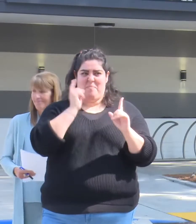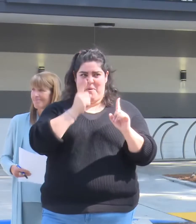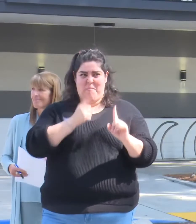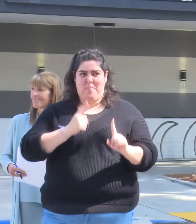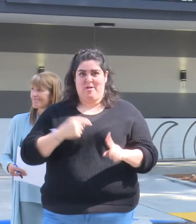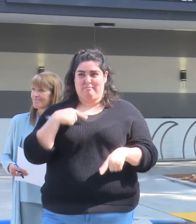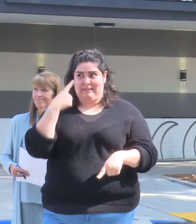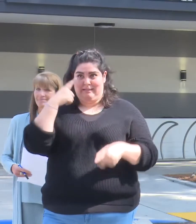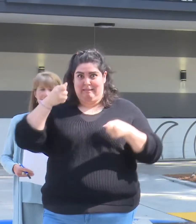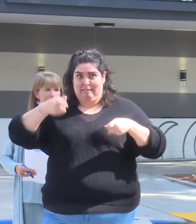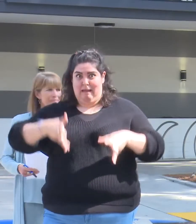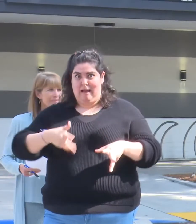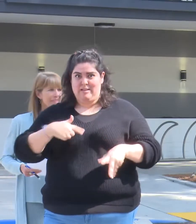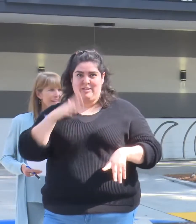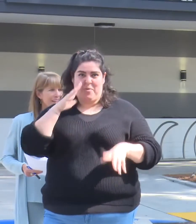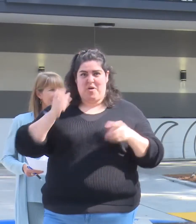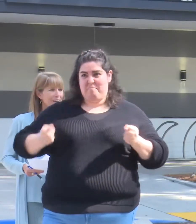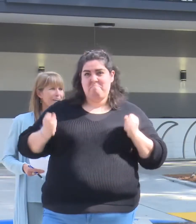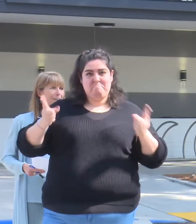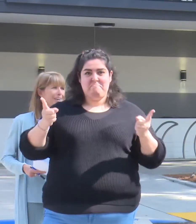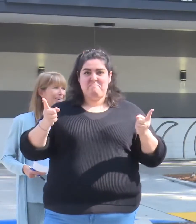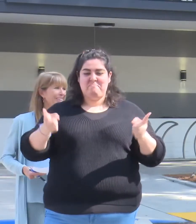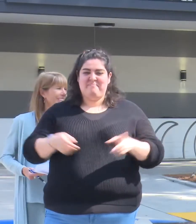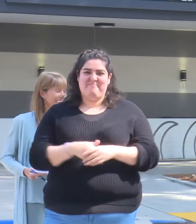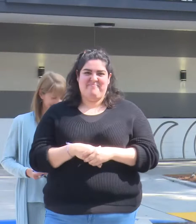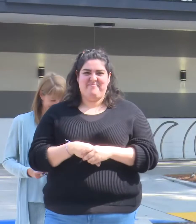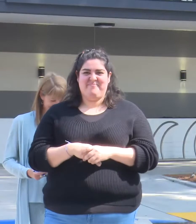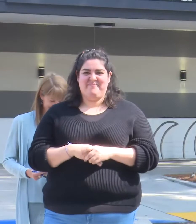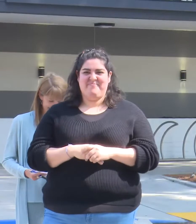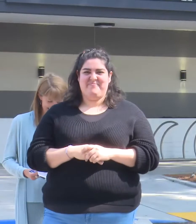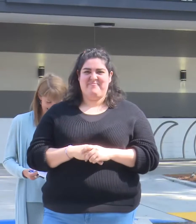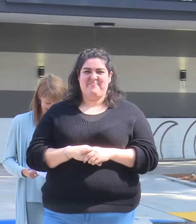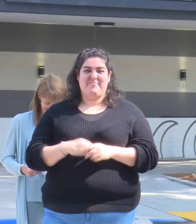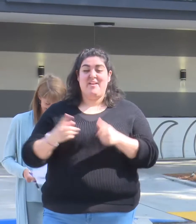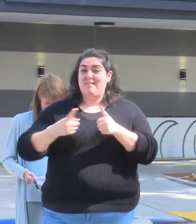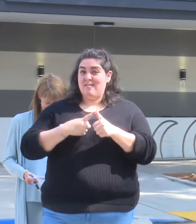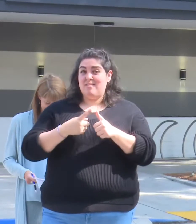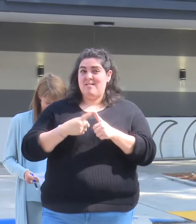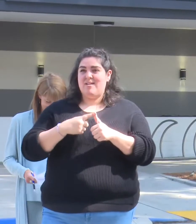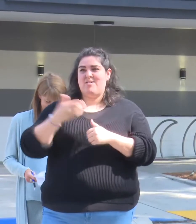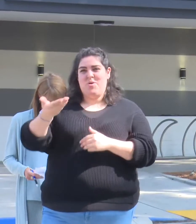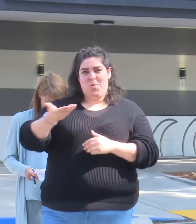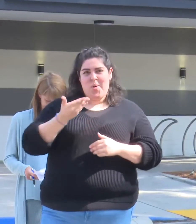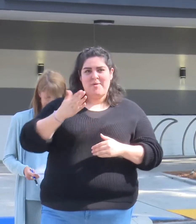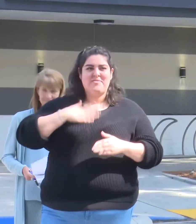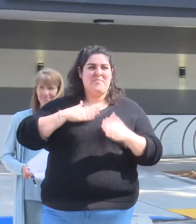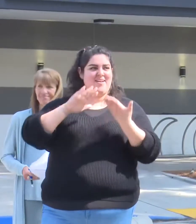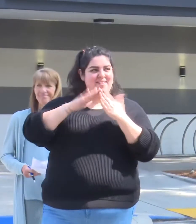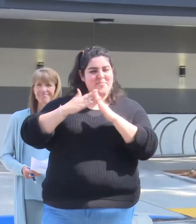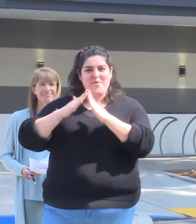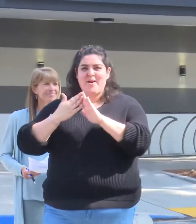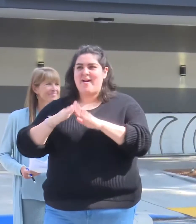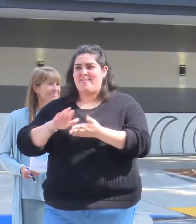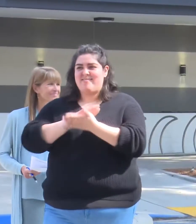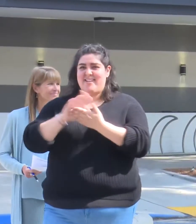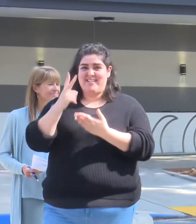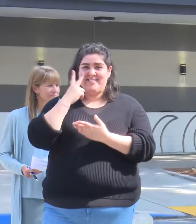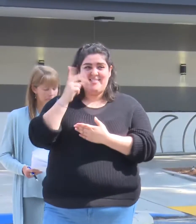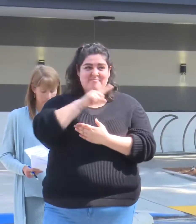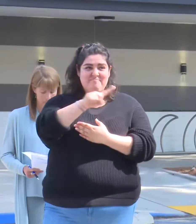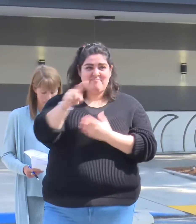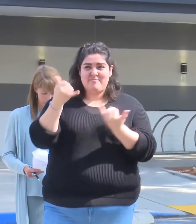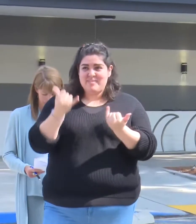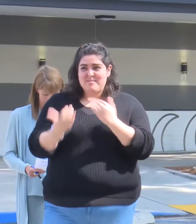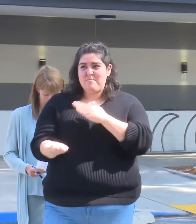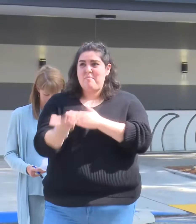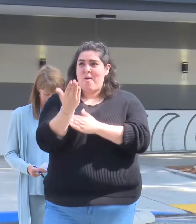are, so I think I'm going to wing it this morning. So, first of all, welcome to my neighborhood. It's so great to see all of you this morning. Doesn't